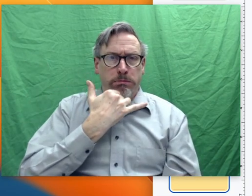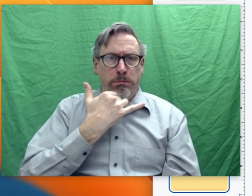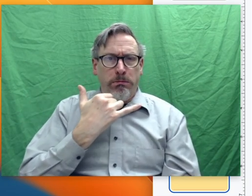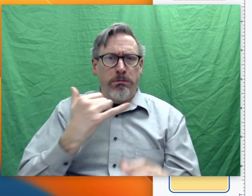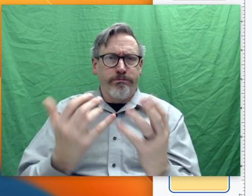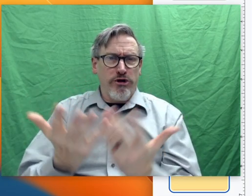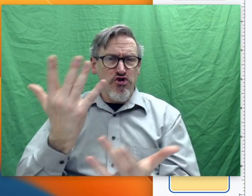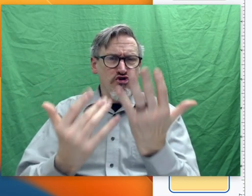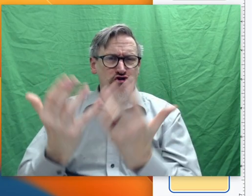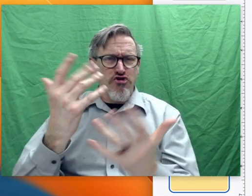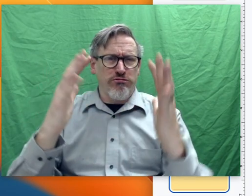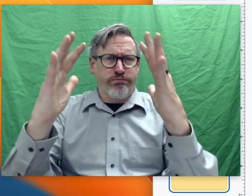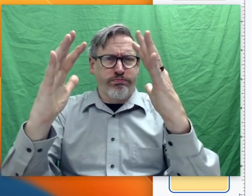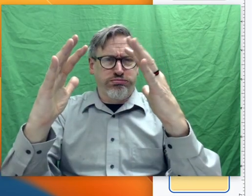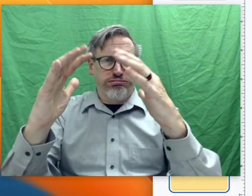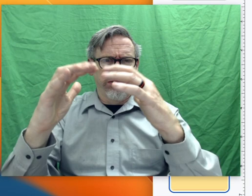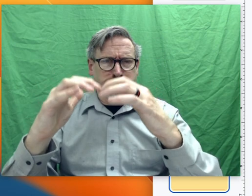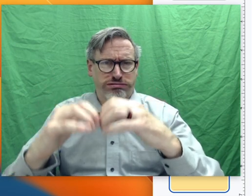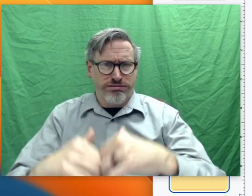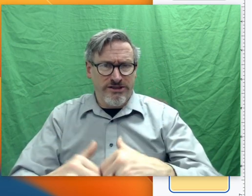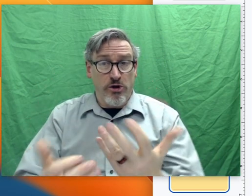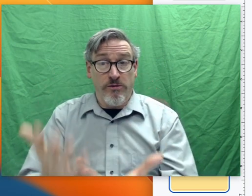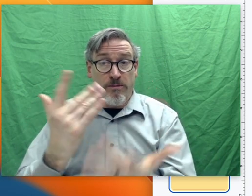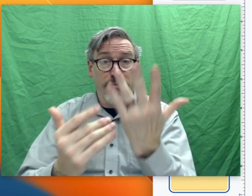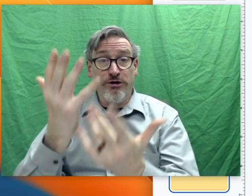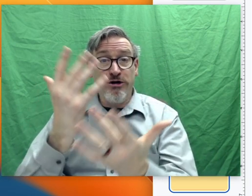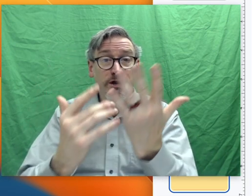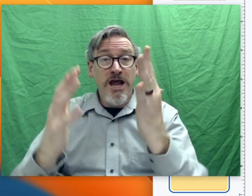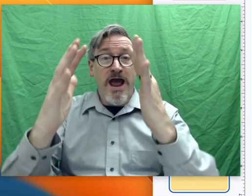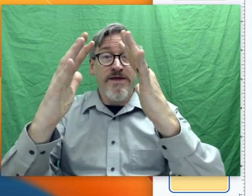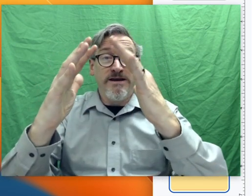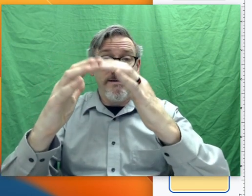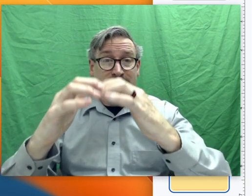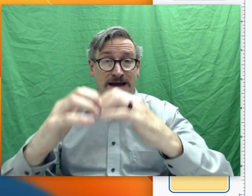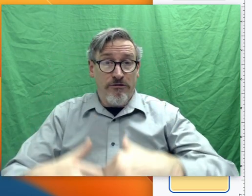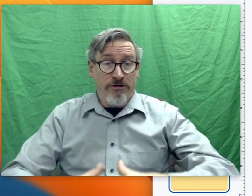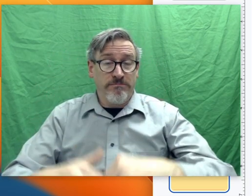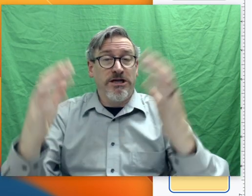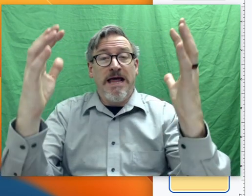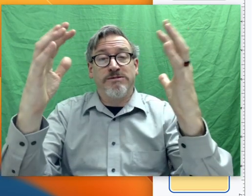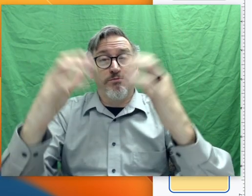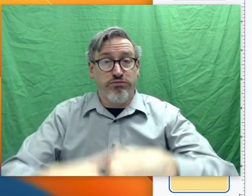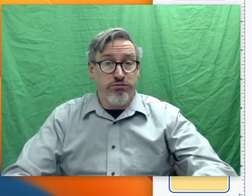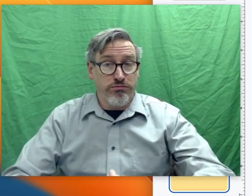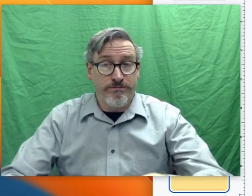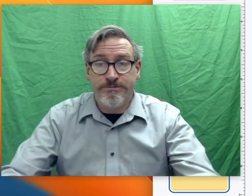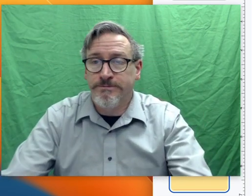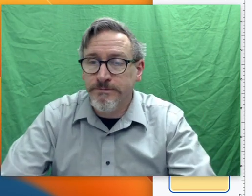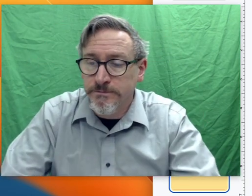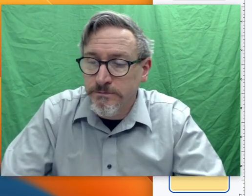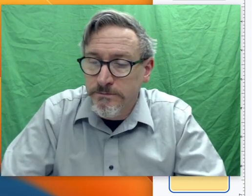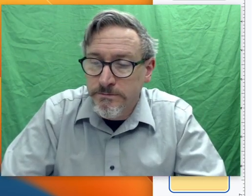But burn. So burn and then down, right? Collapse. Wow,